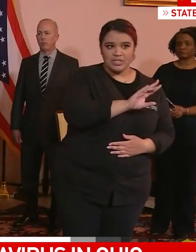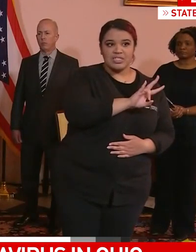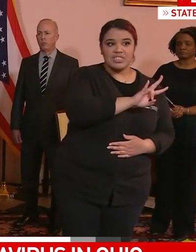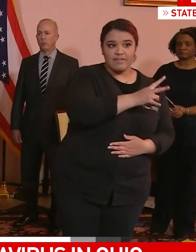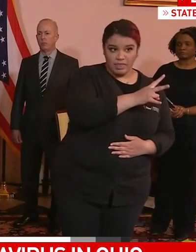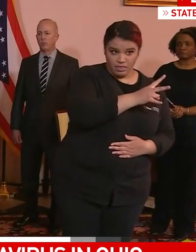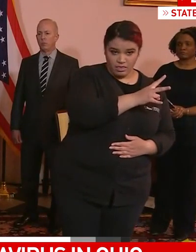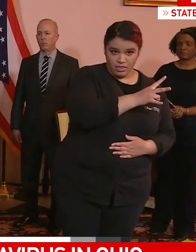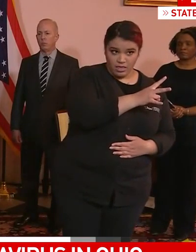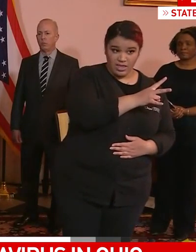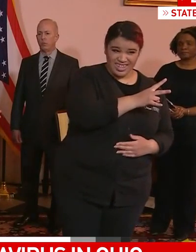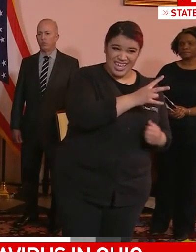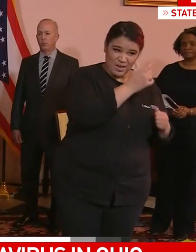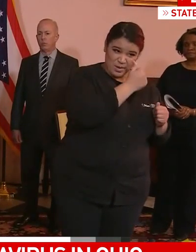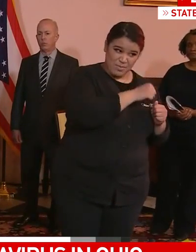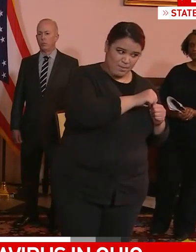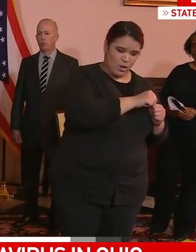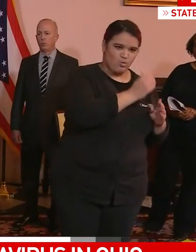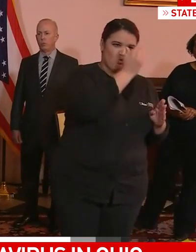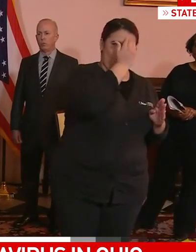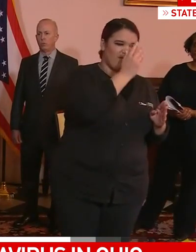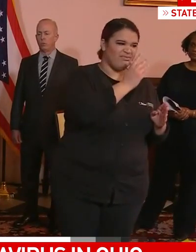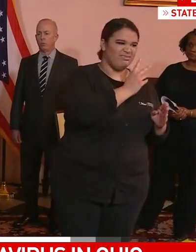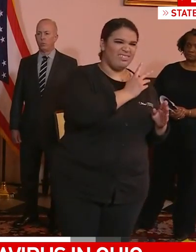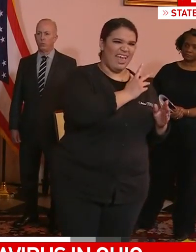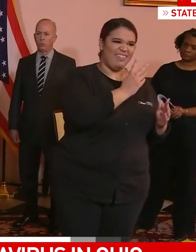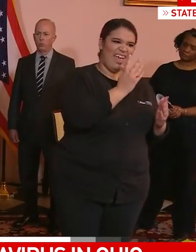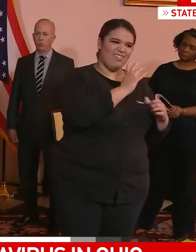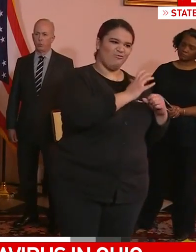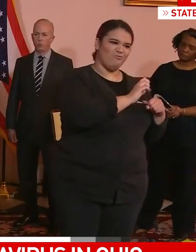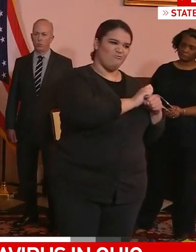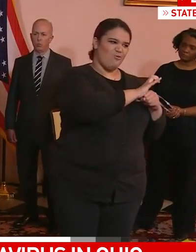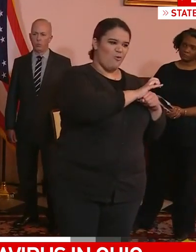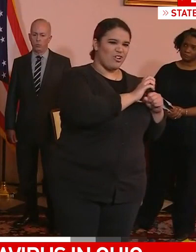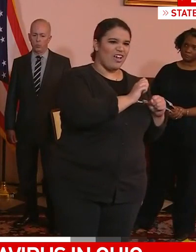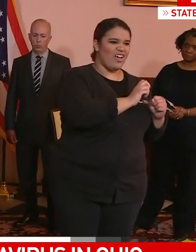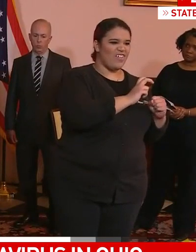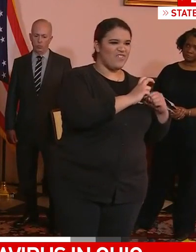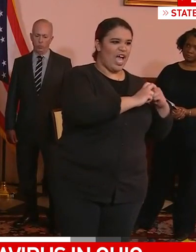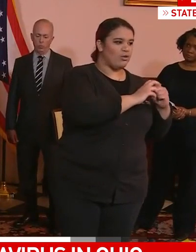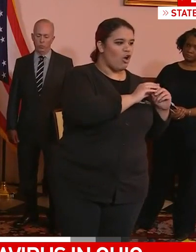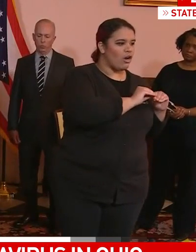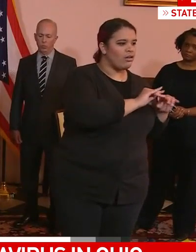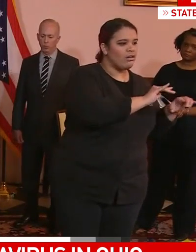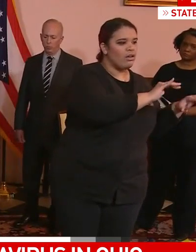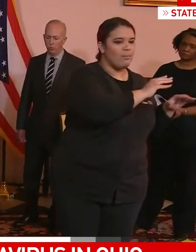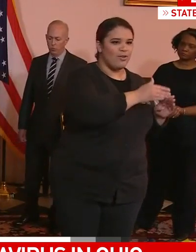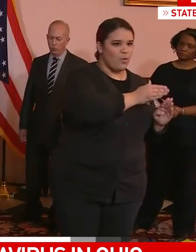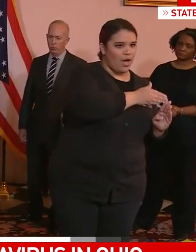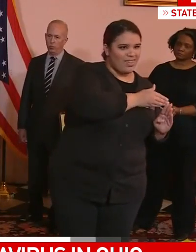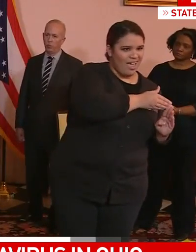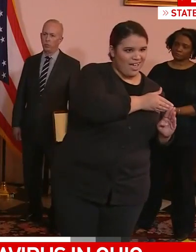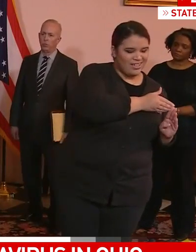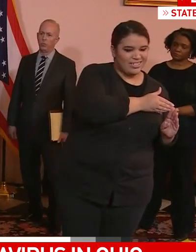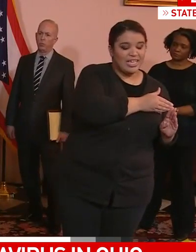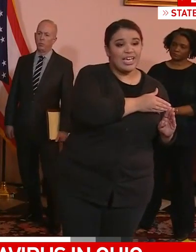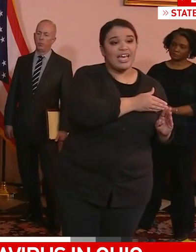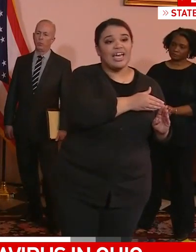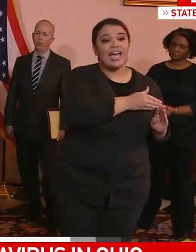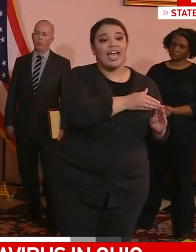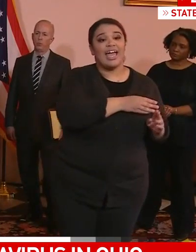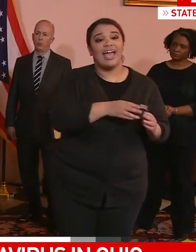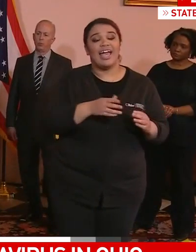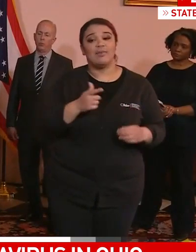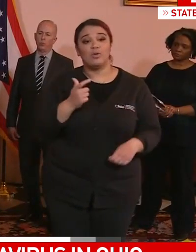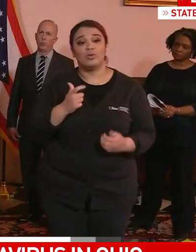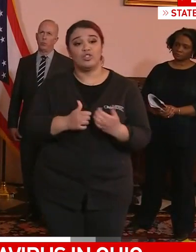knowing that we had infectivity before that, and tomorrow I will go into a whole timeline on that. And the latest onset was